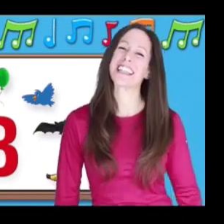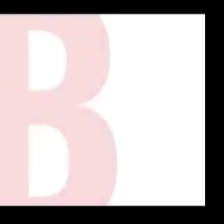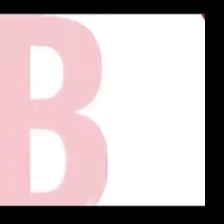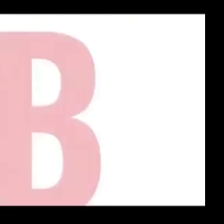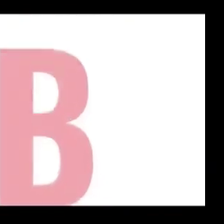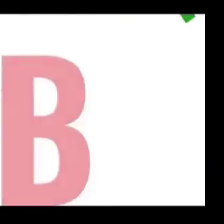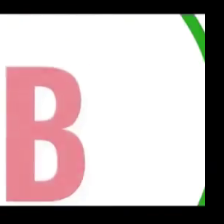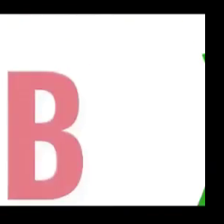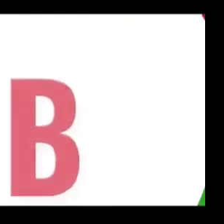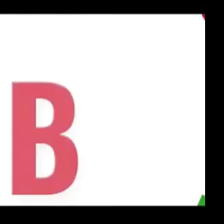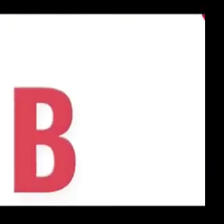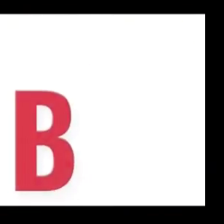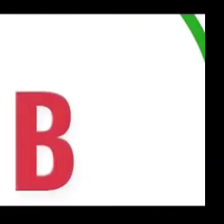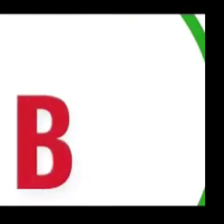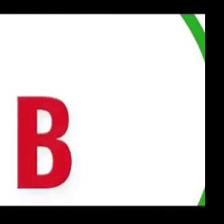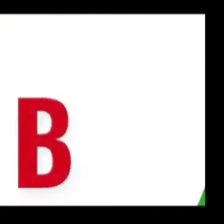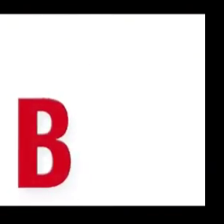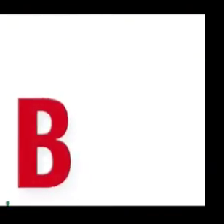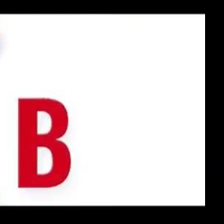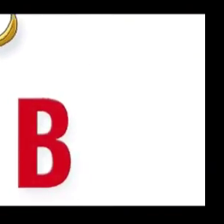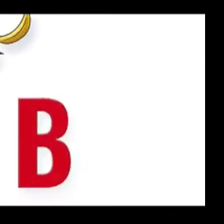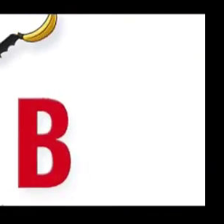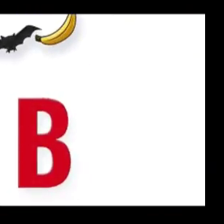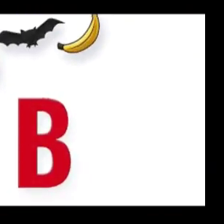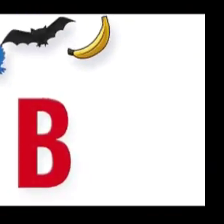Now you practice and do it on your own.